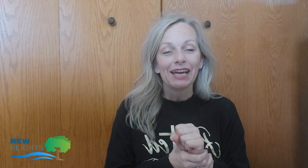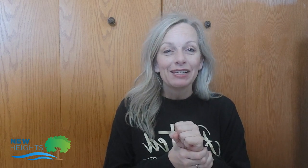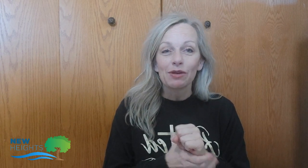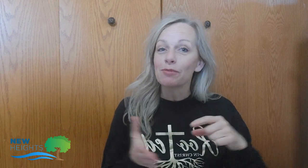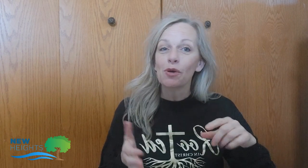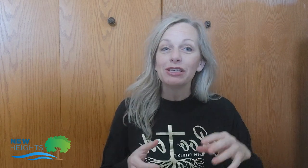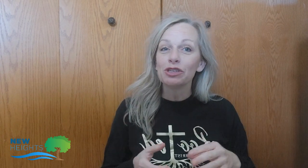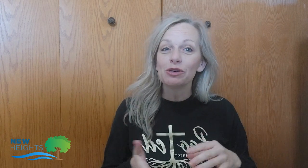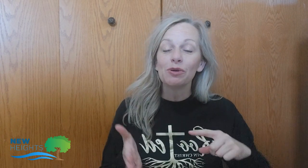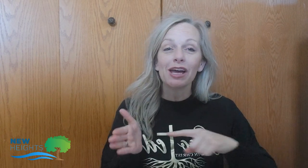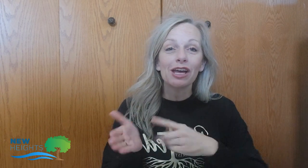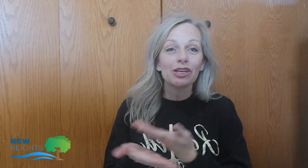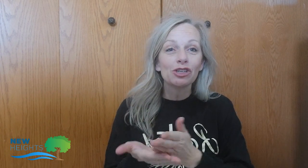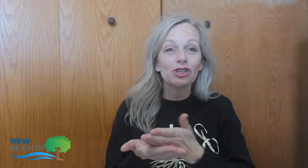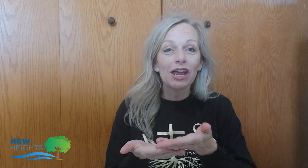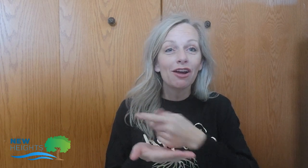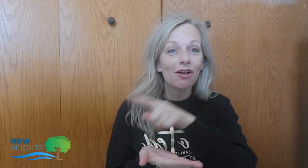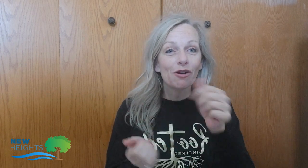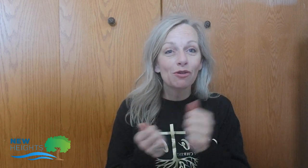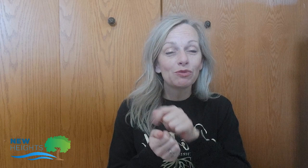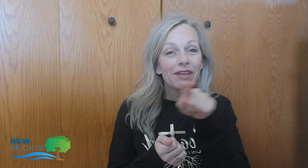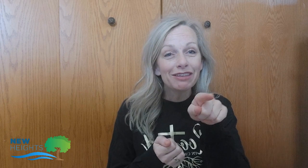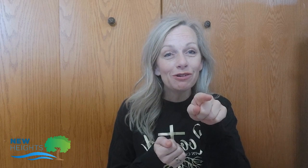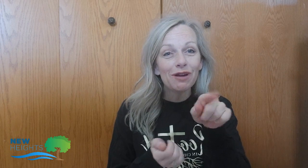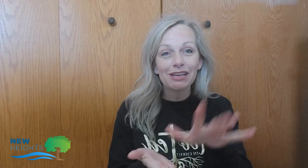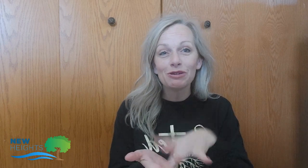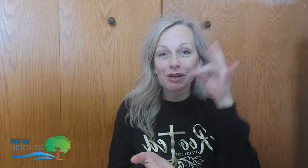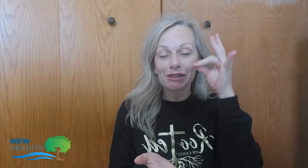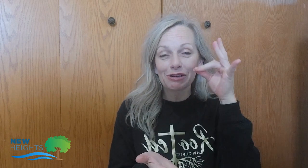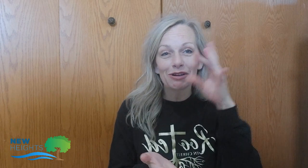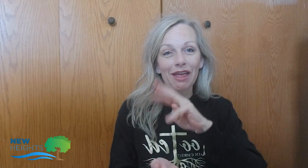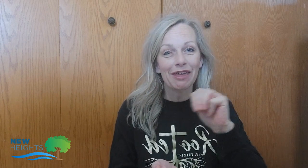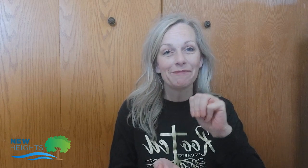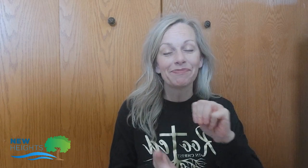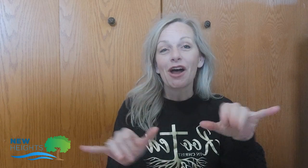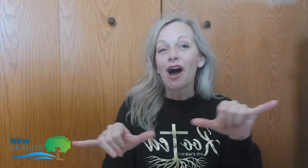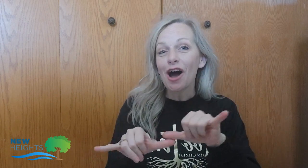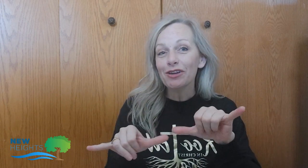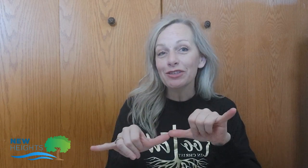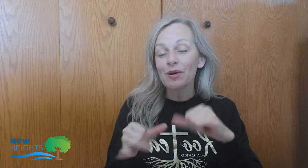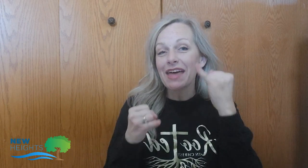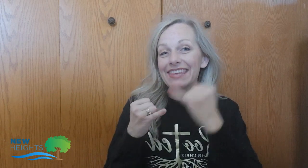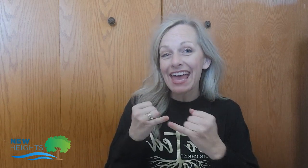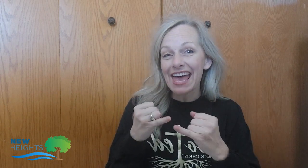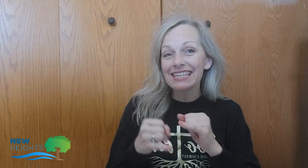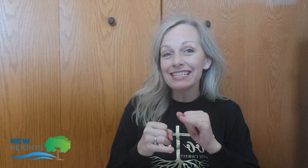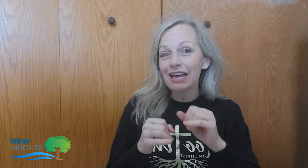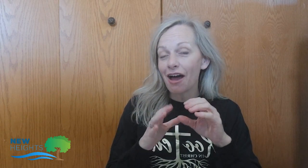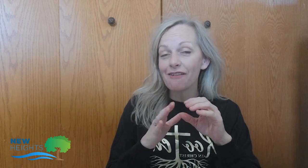So I'm going to share those with you and you can learn them. Also, at the end of